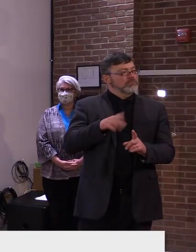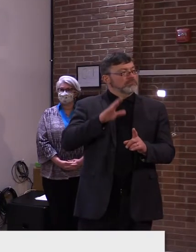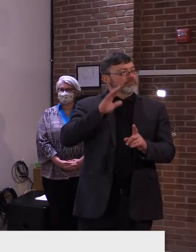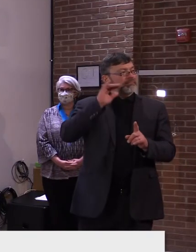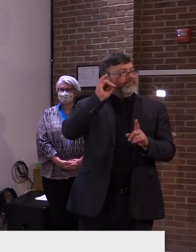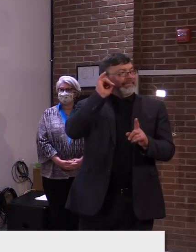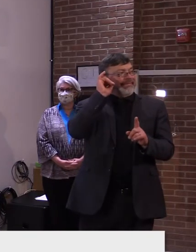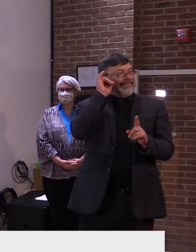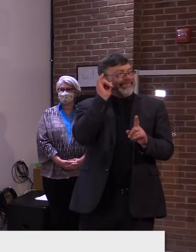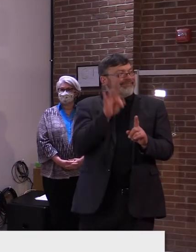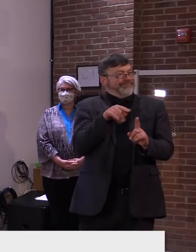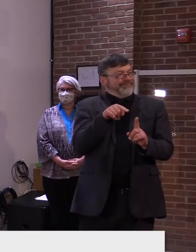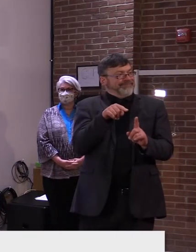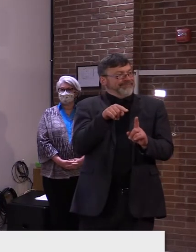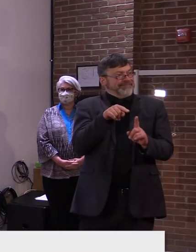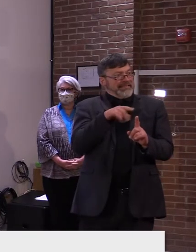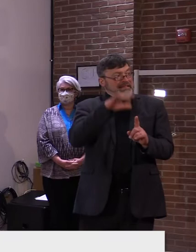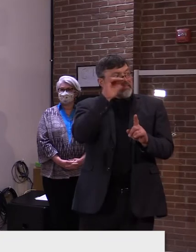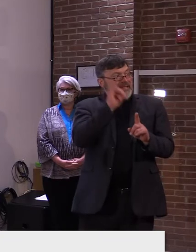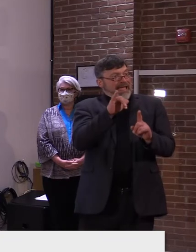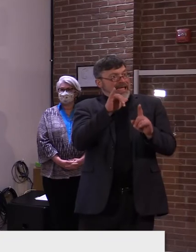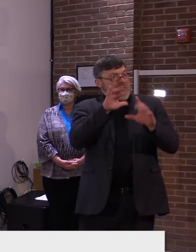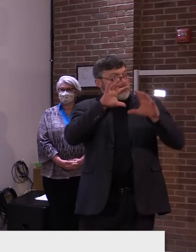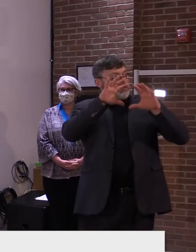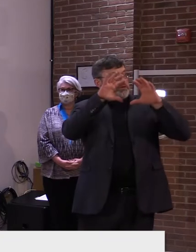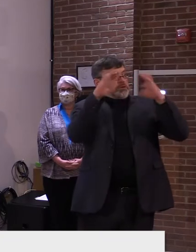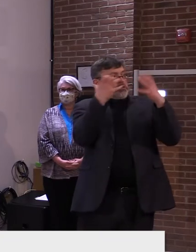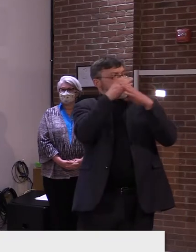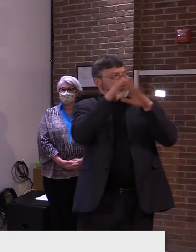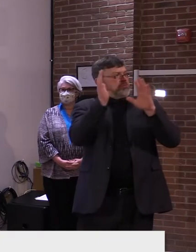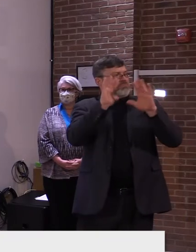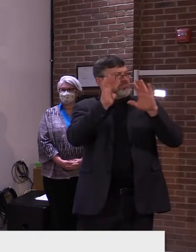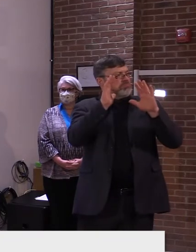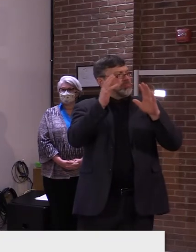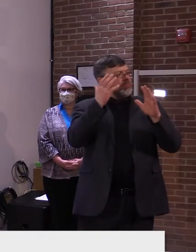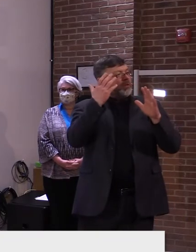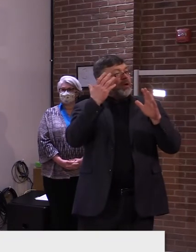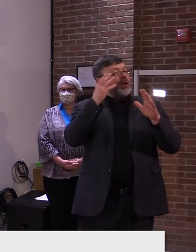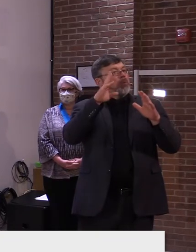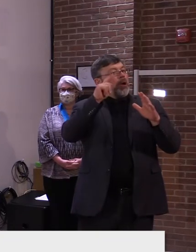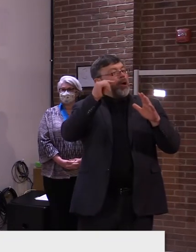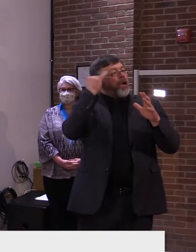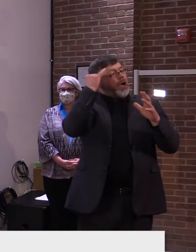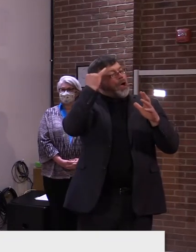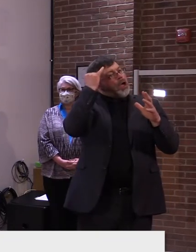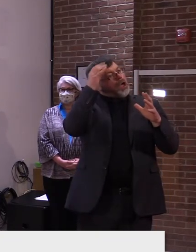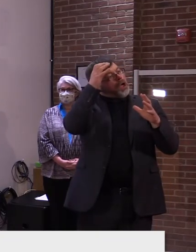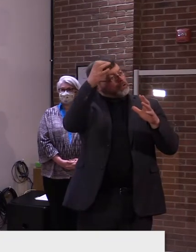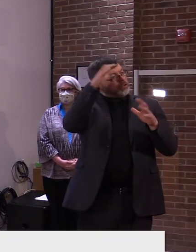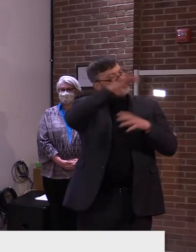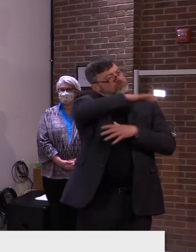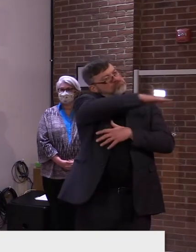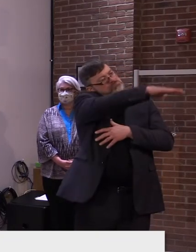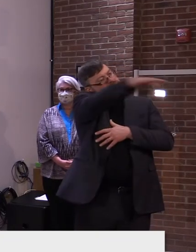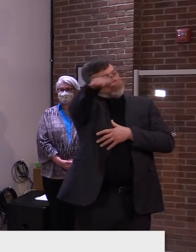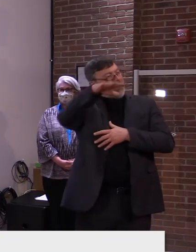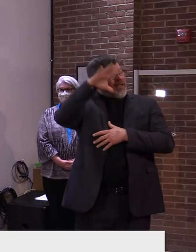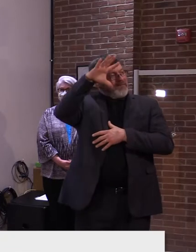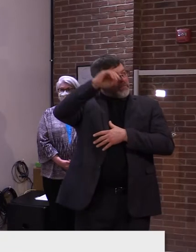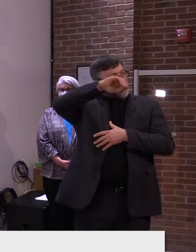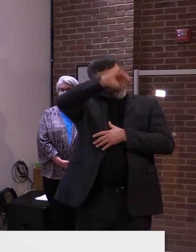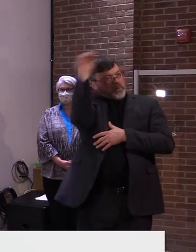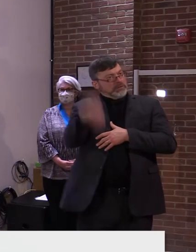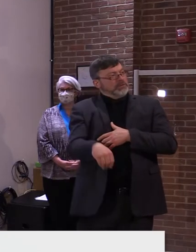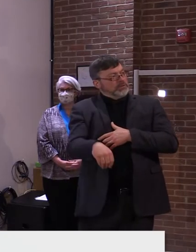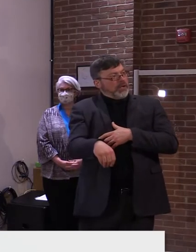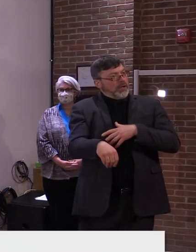Yeah, I mean, every time a person gets vaccinated, that brings us even that much closer to much more overall